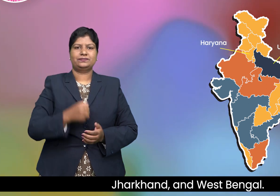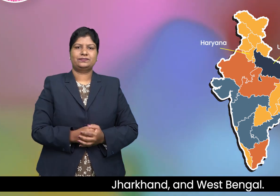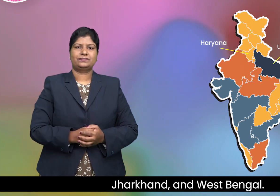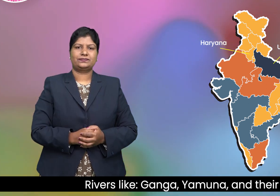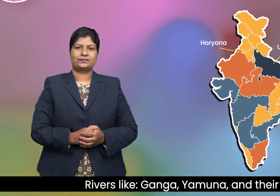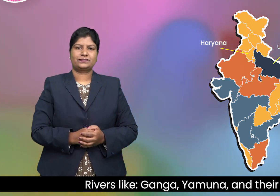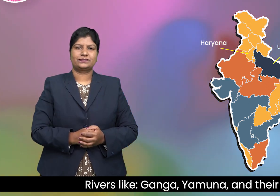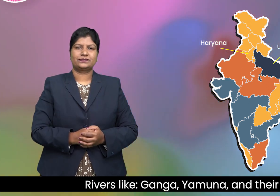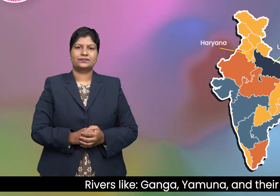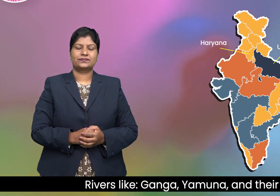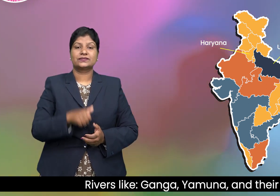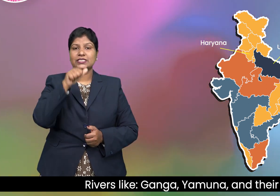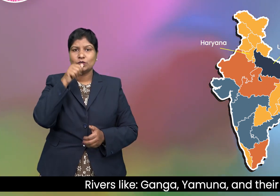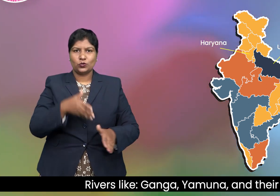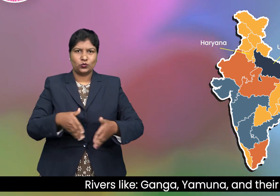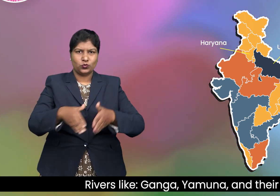rivers like